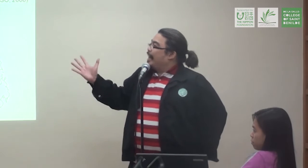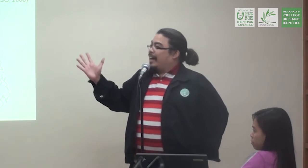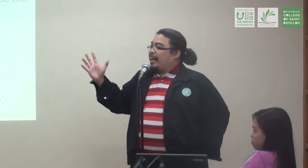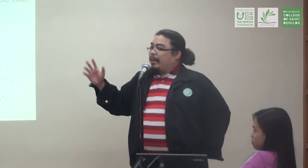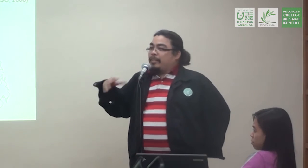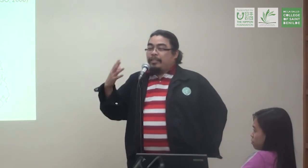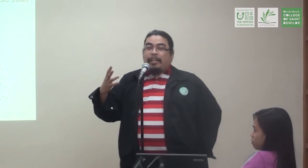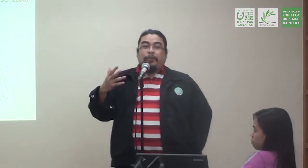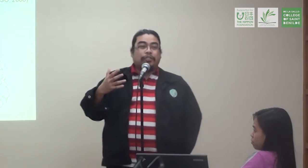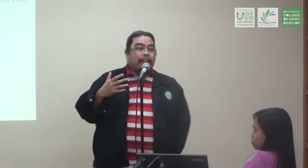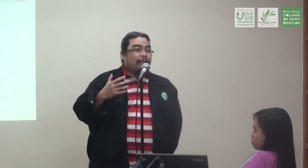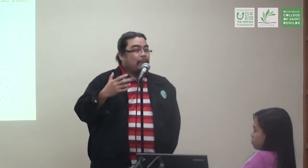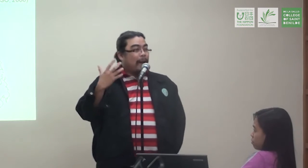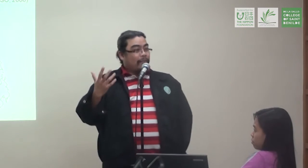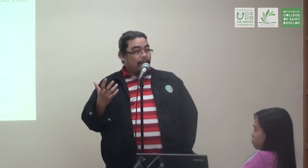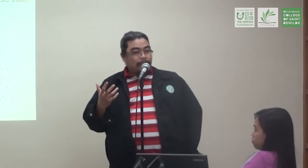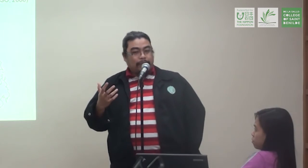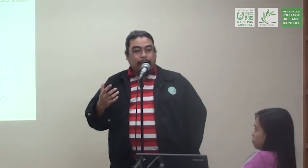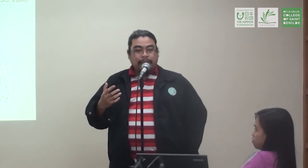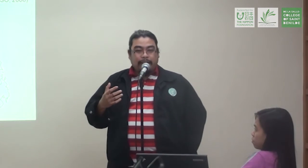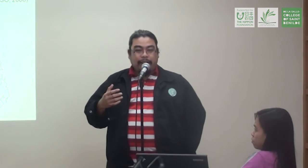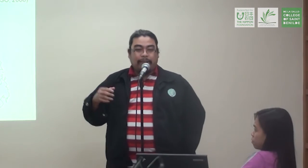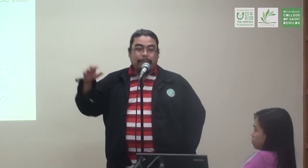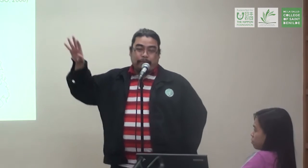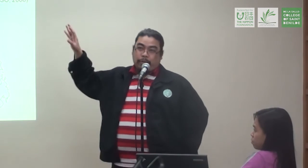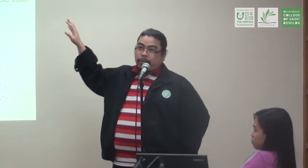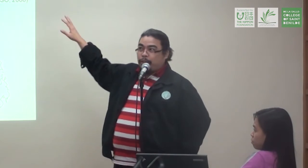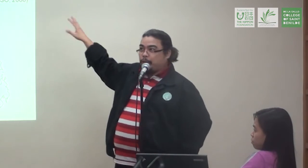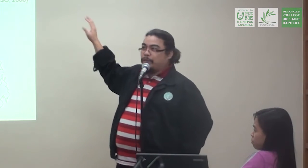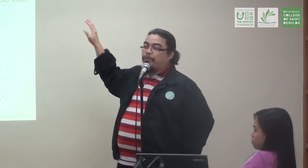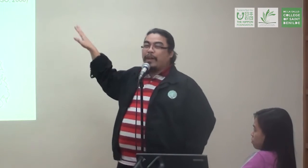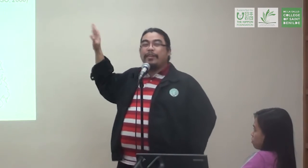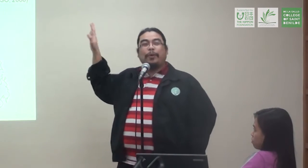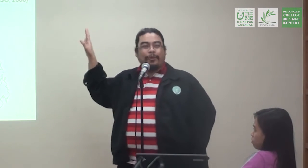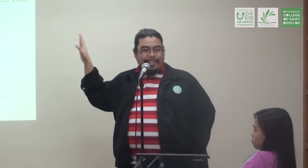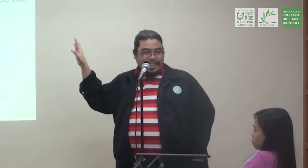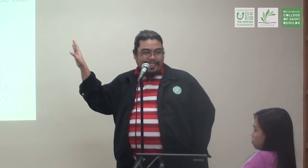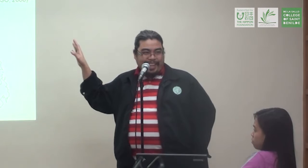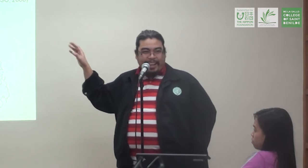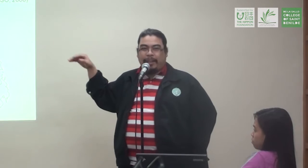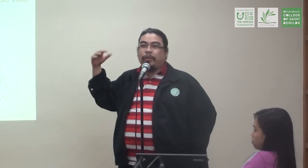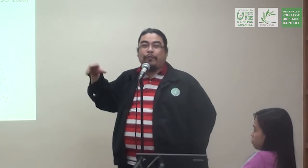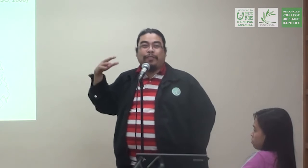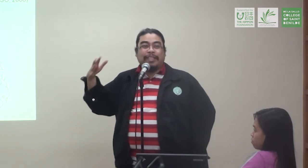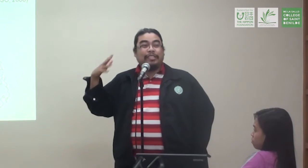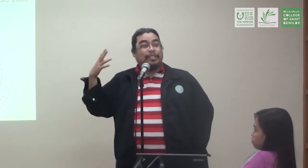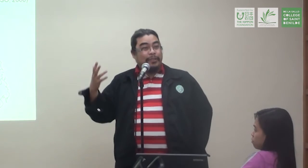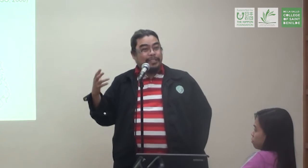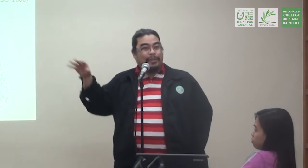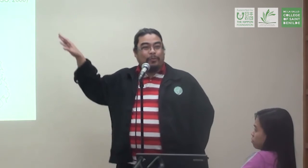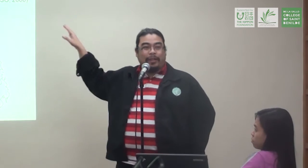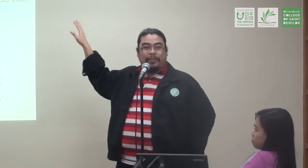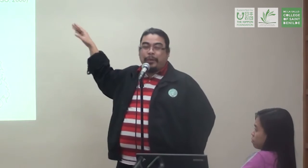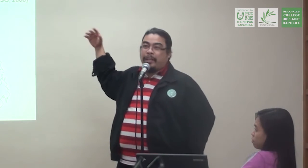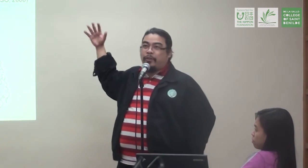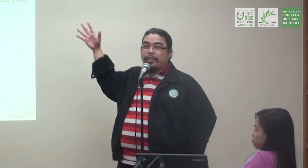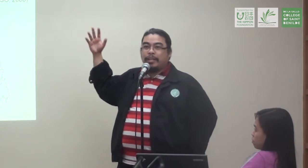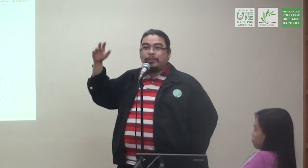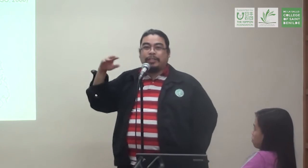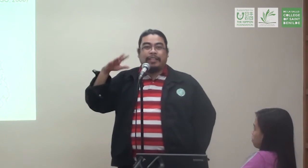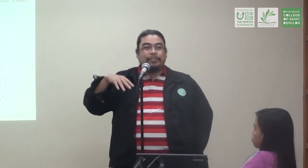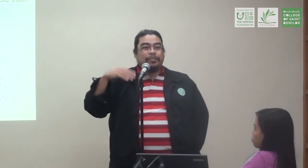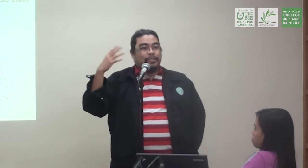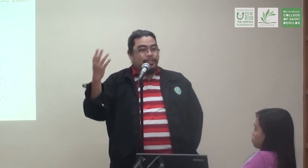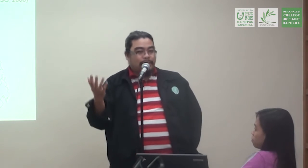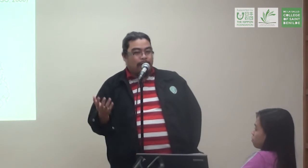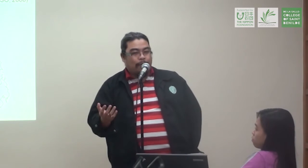So I also gave them a background, or basically, although this was a very old data, I don't know if this is the recent one, but according